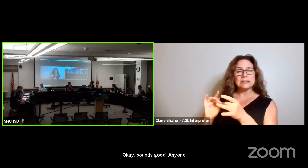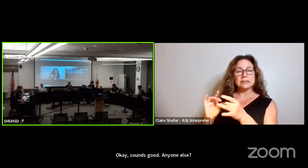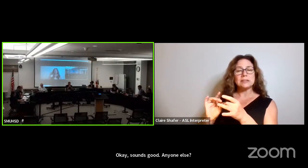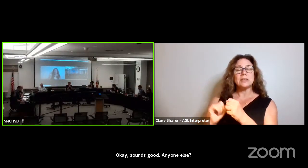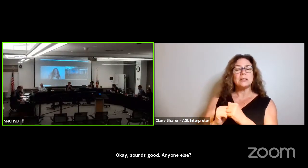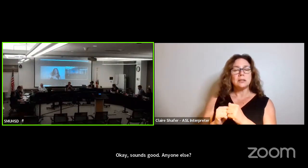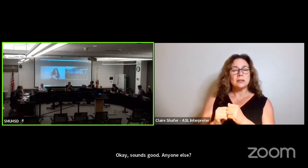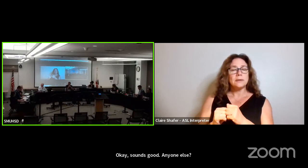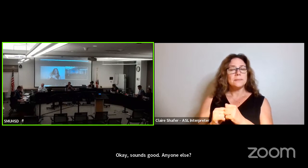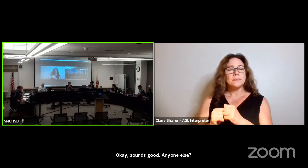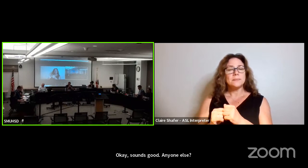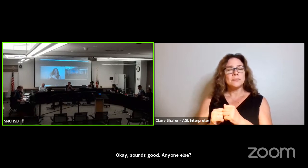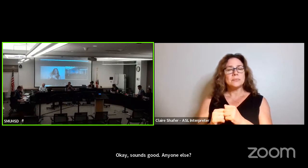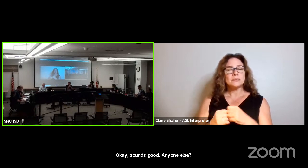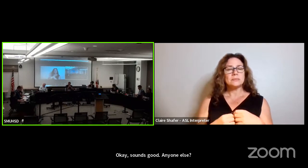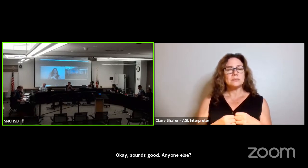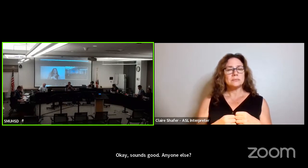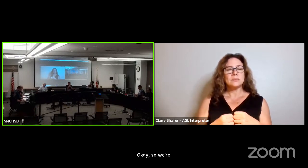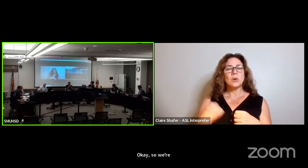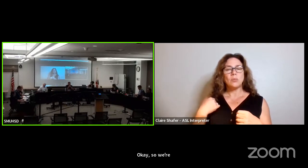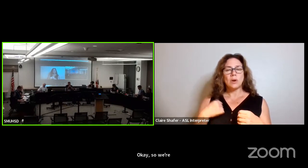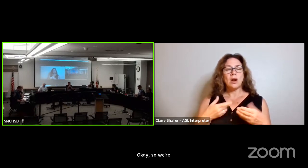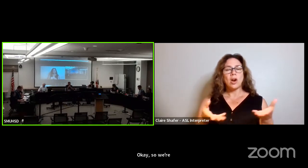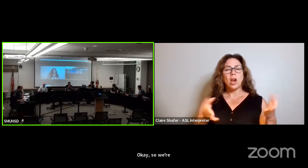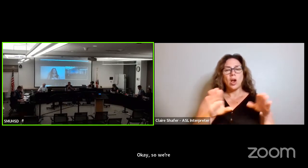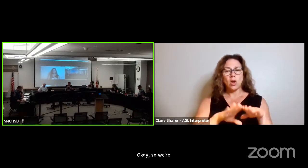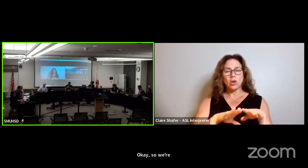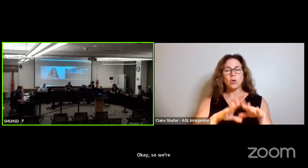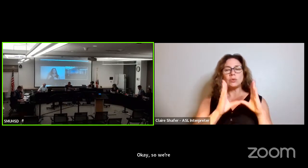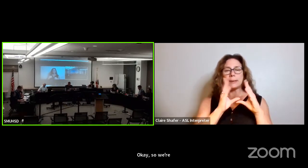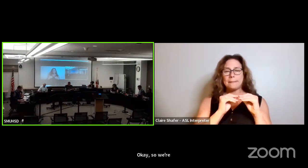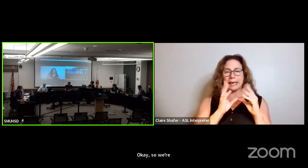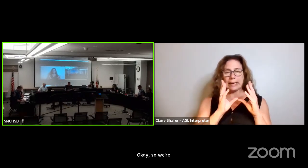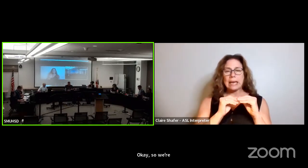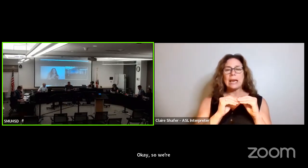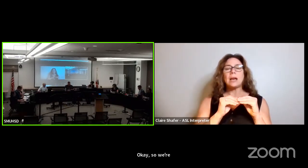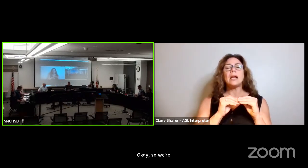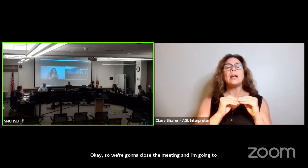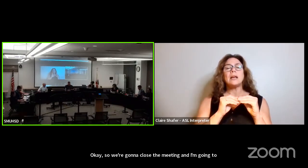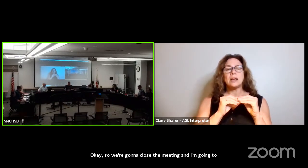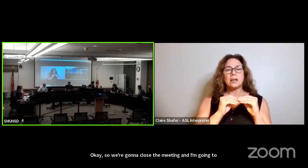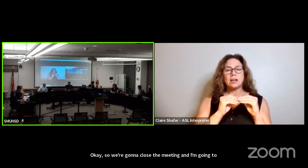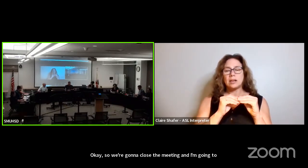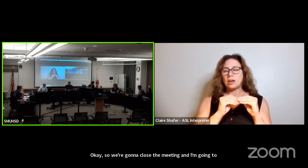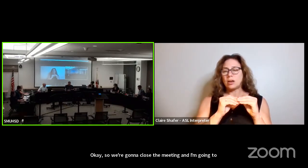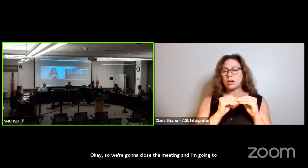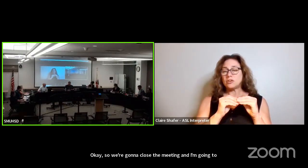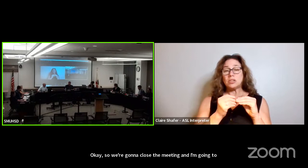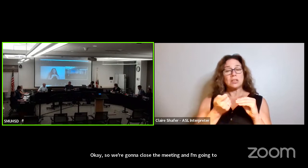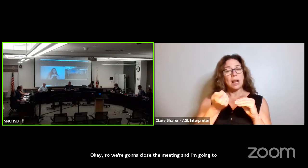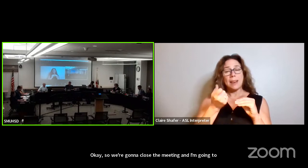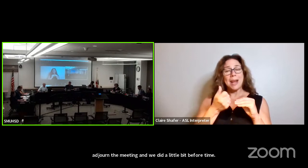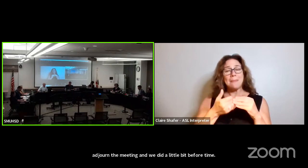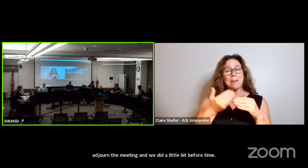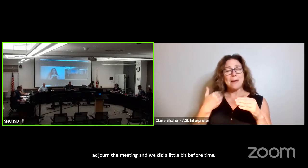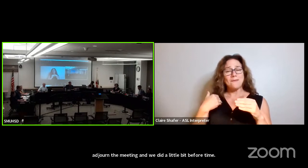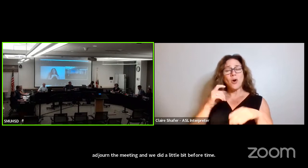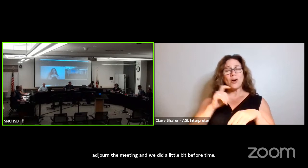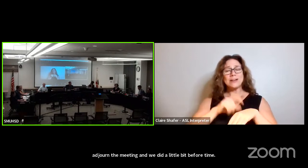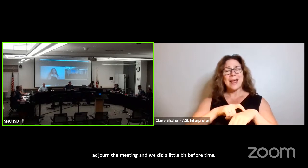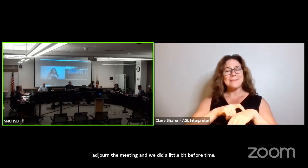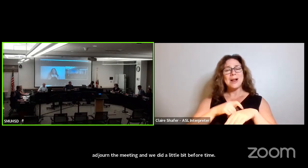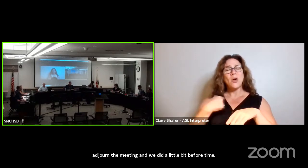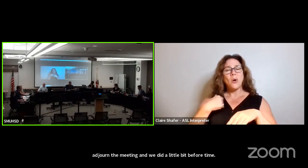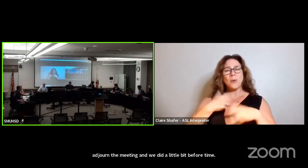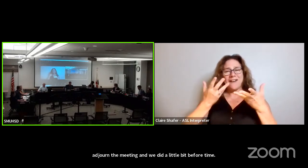Okay, so we're going to close the meeting, and I'm going to adjourn the meeting. And we did a little bit before time. Good. All right. All right. We are